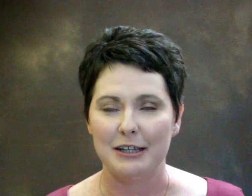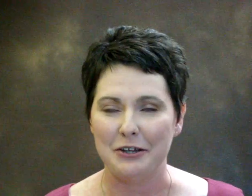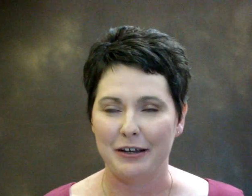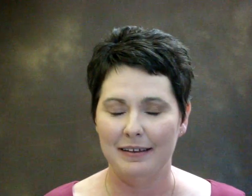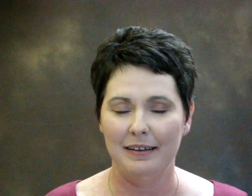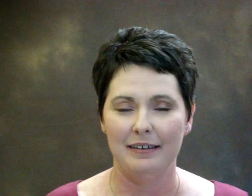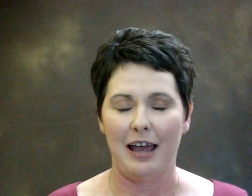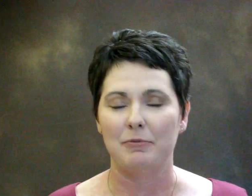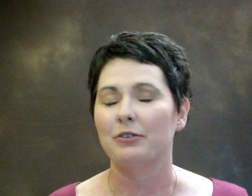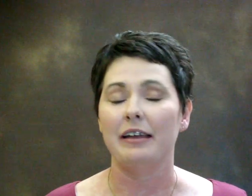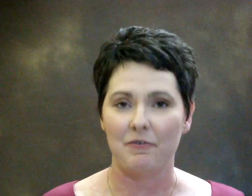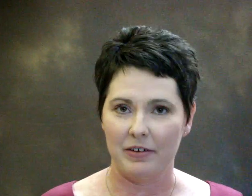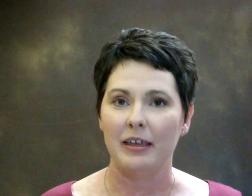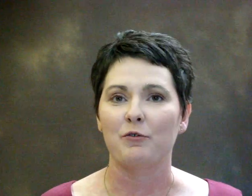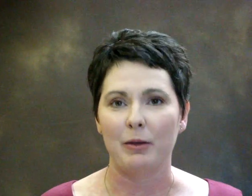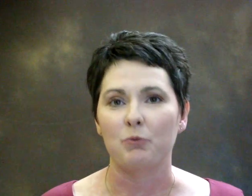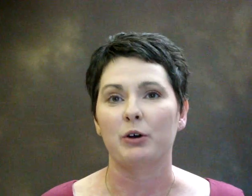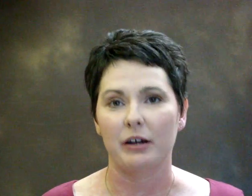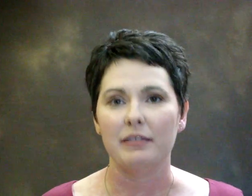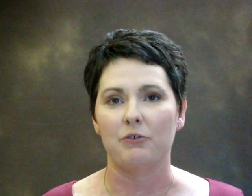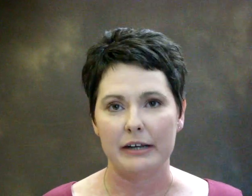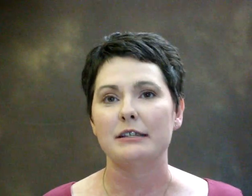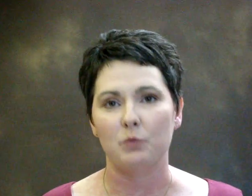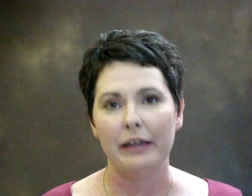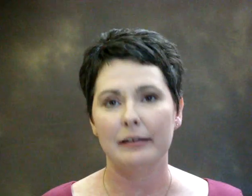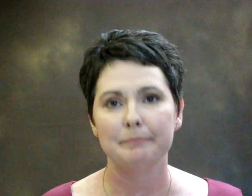took absolutely everything for me to work the 3 days a week. Okay.